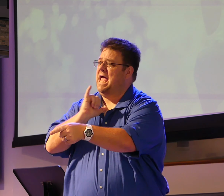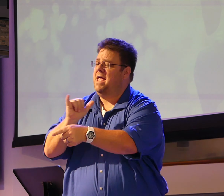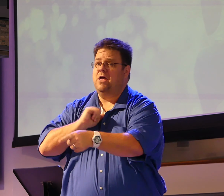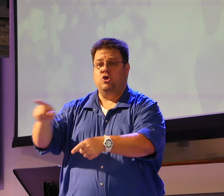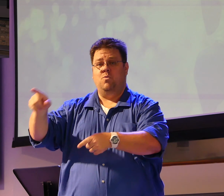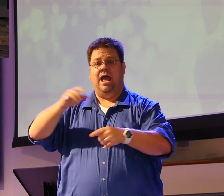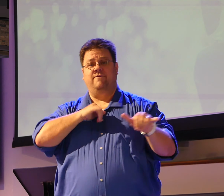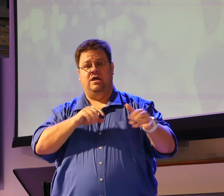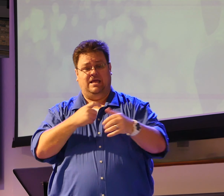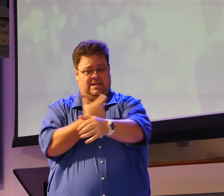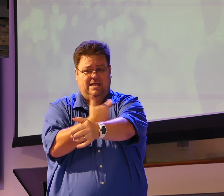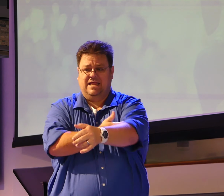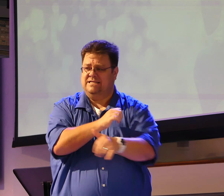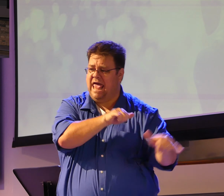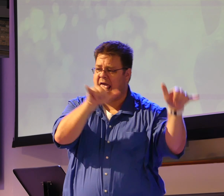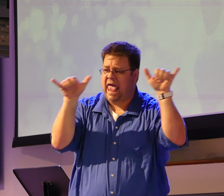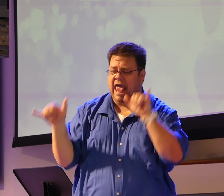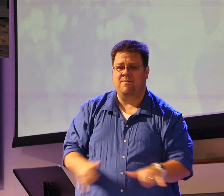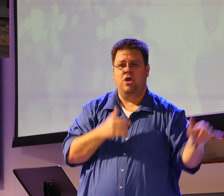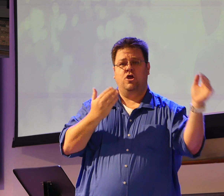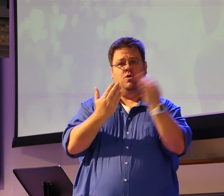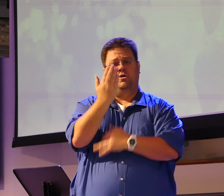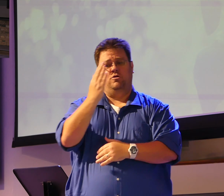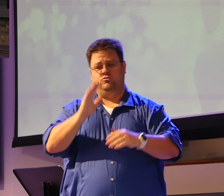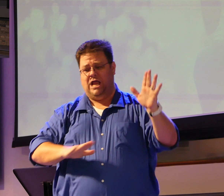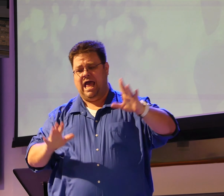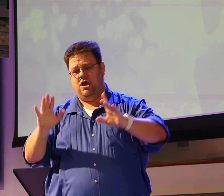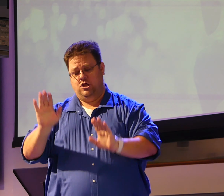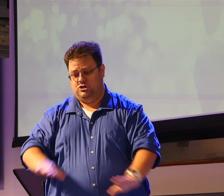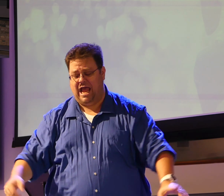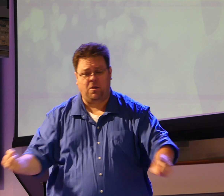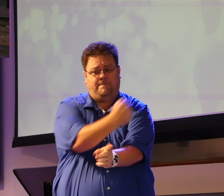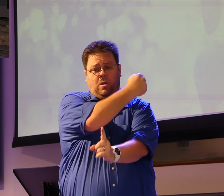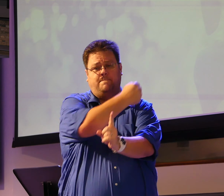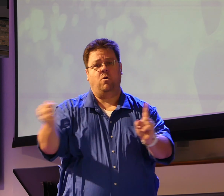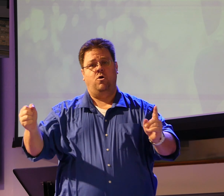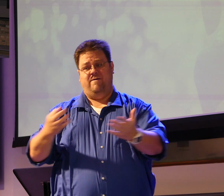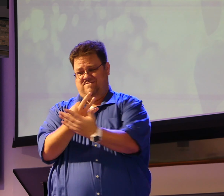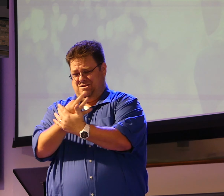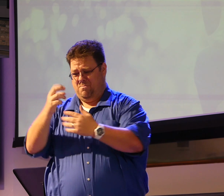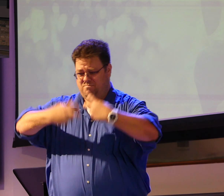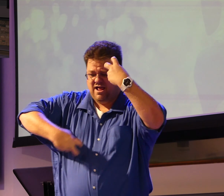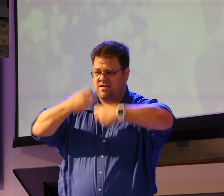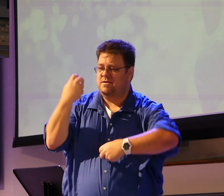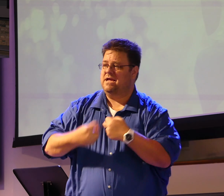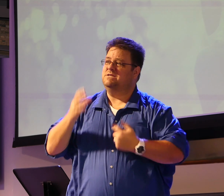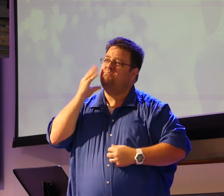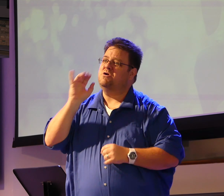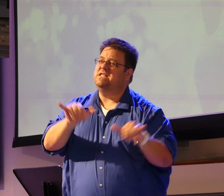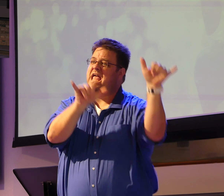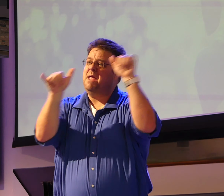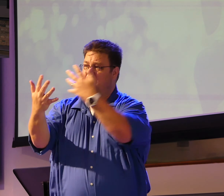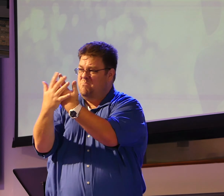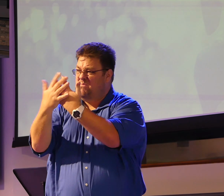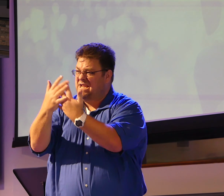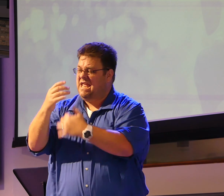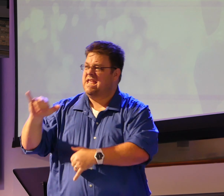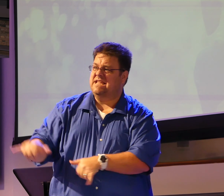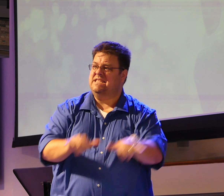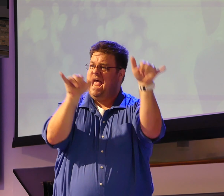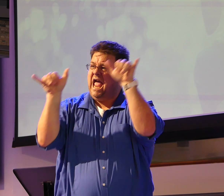this you mean you had an addiction like this you went through child abuse you had financial problems maybe